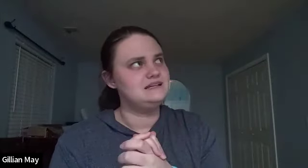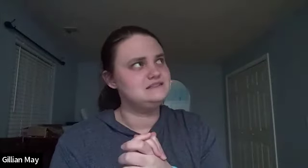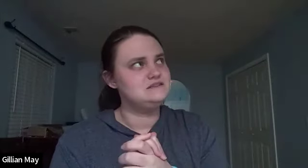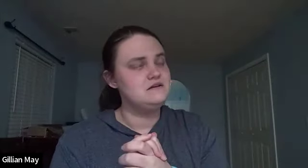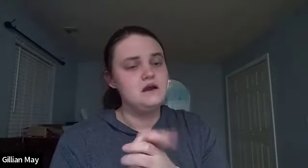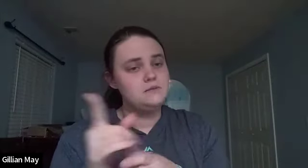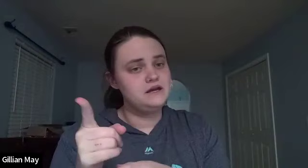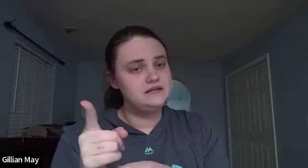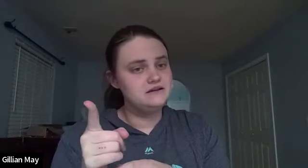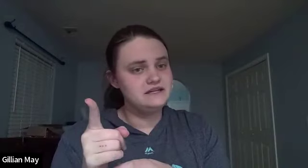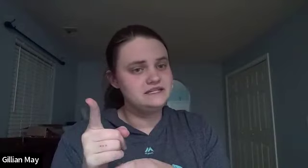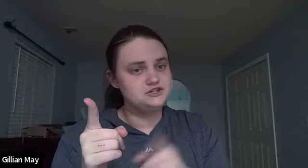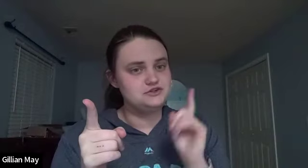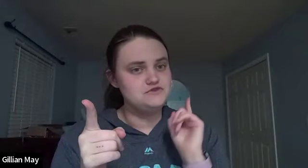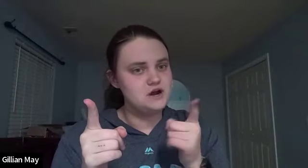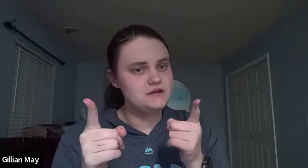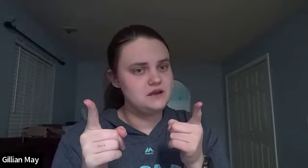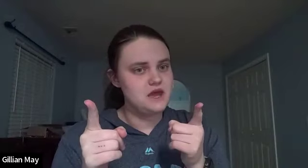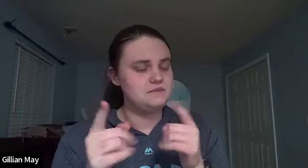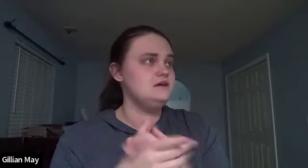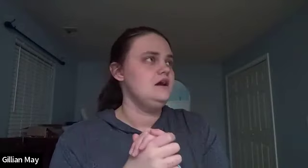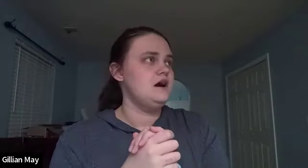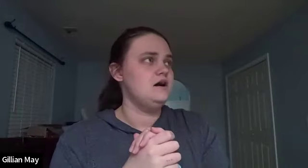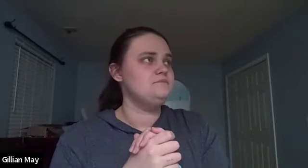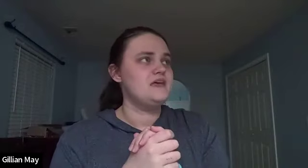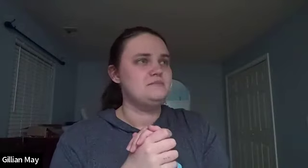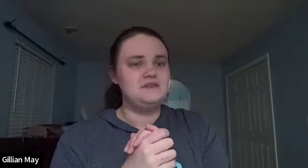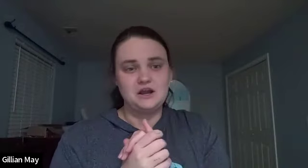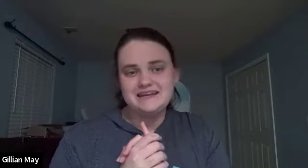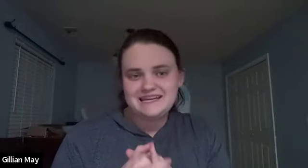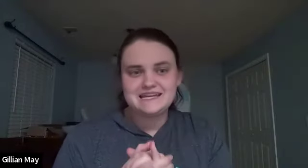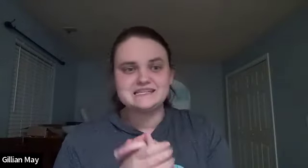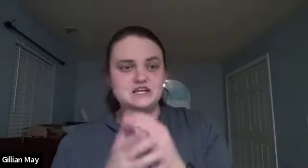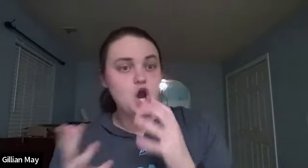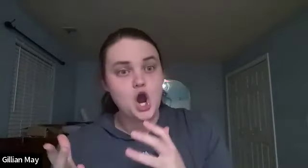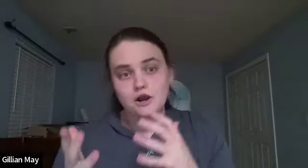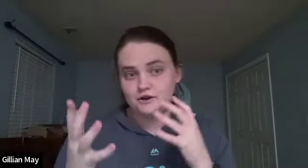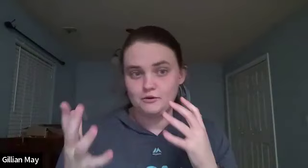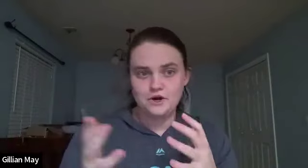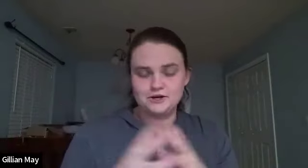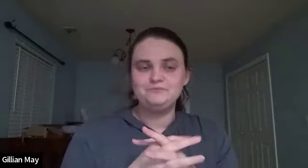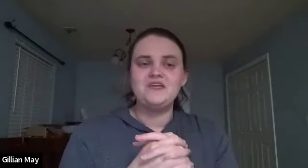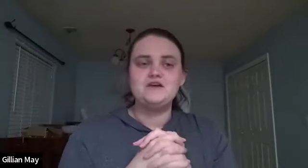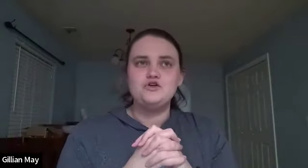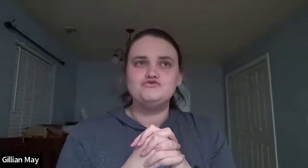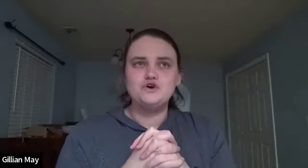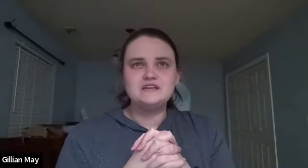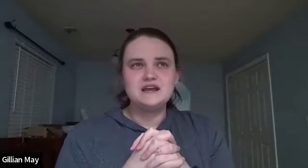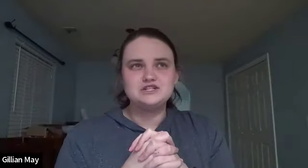it's link. I'm not an ELA teacher, so nobody come at me. But like our is and our are and our were, those actually